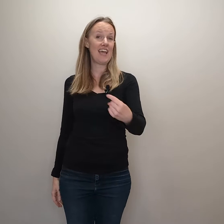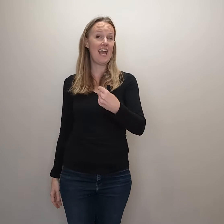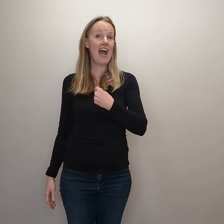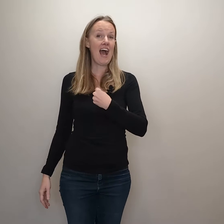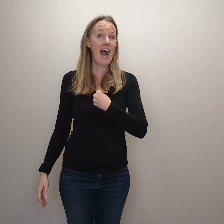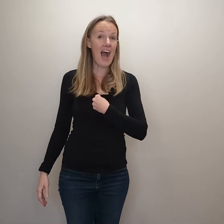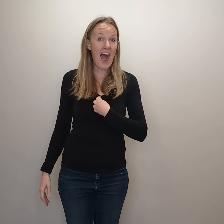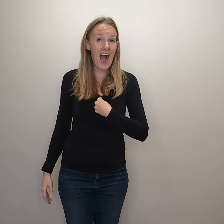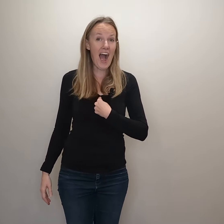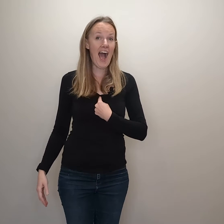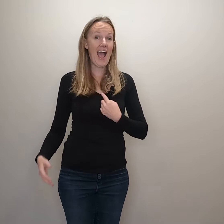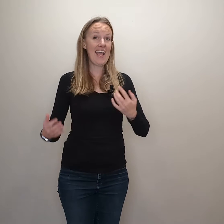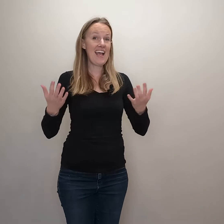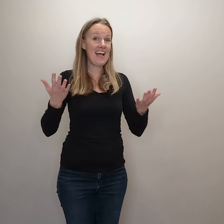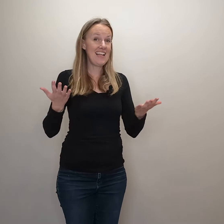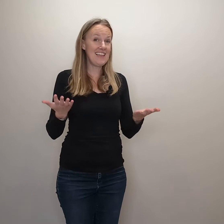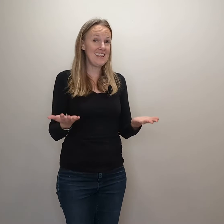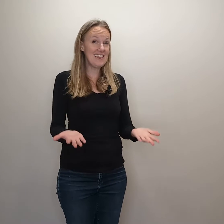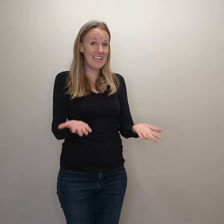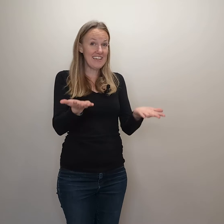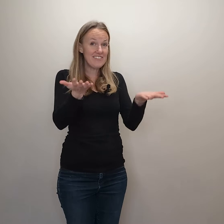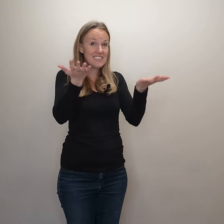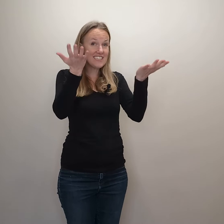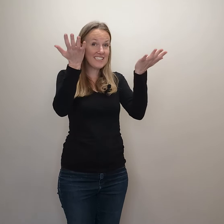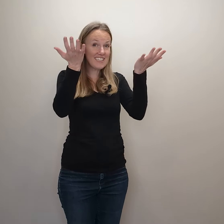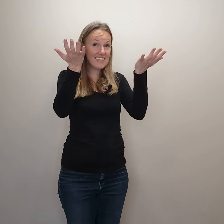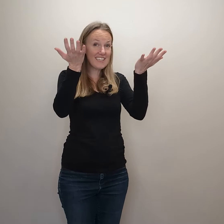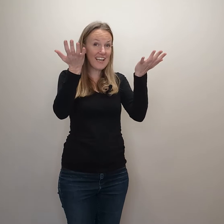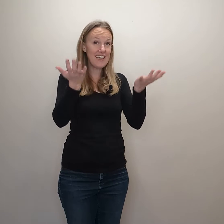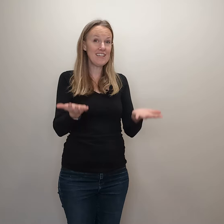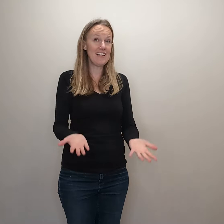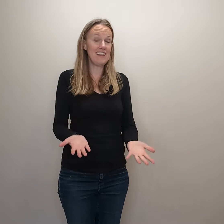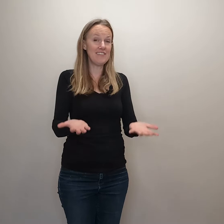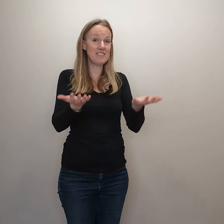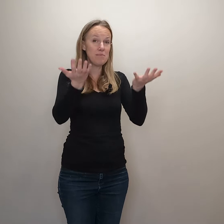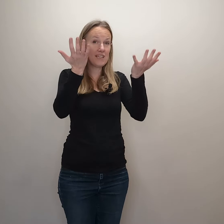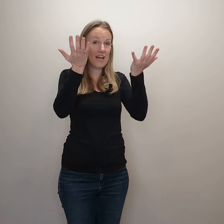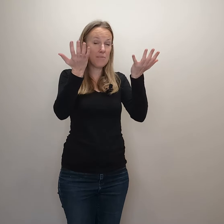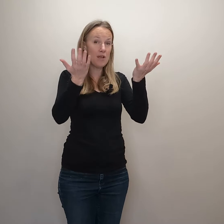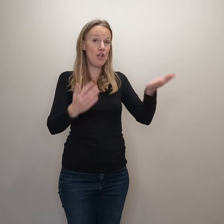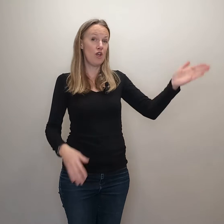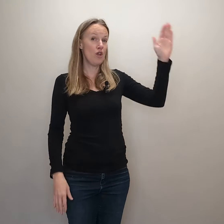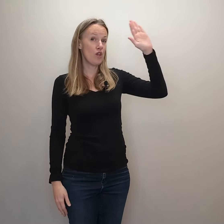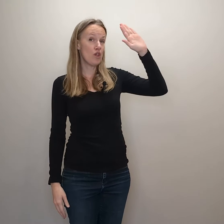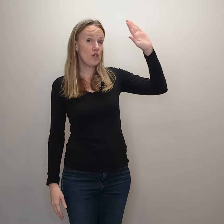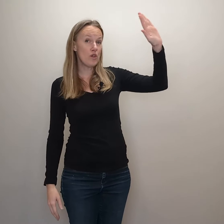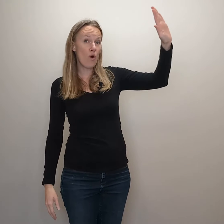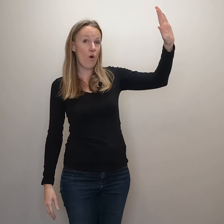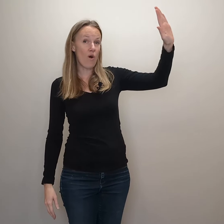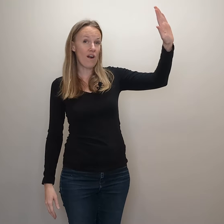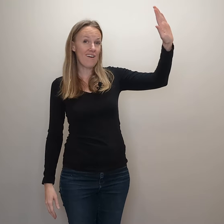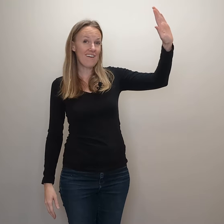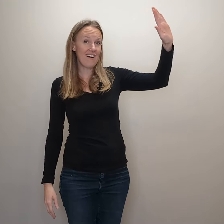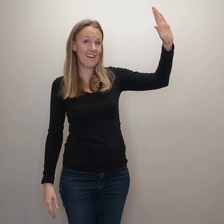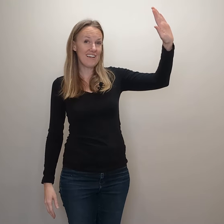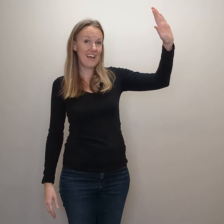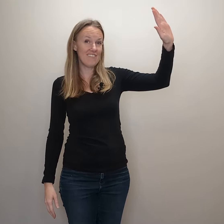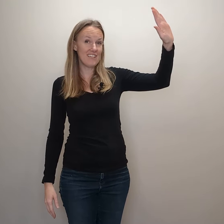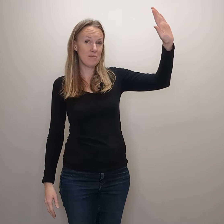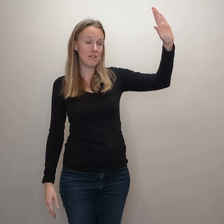say, I lift, okay, lift something up, your, God in heaven, it